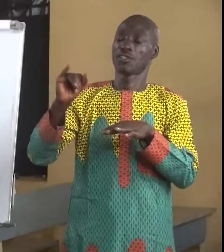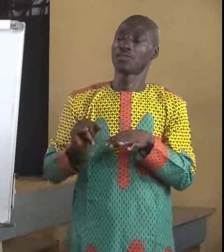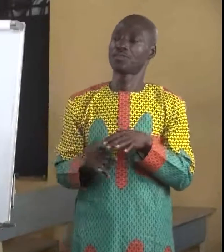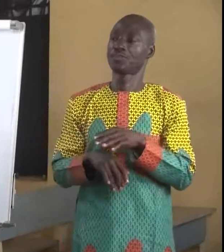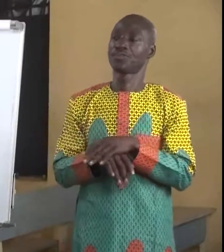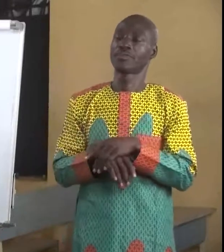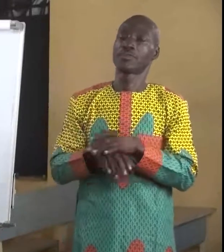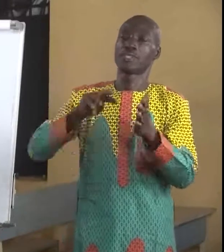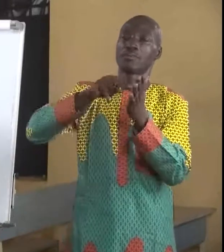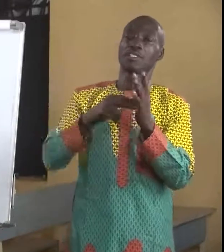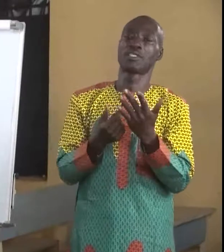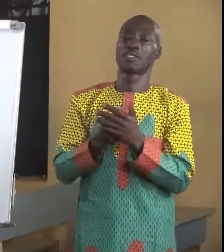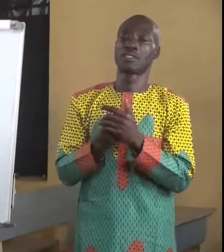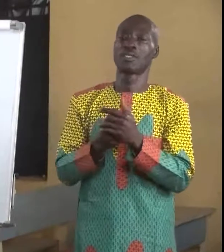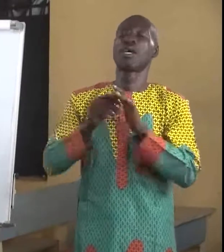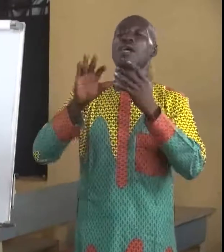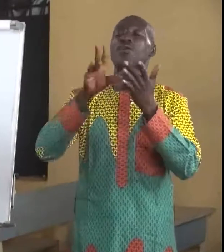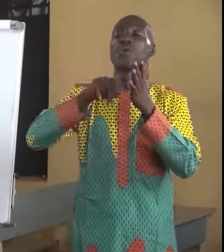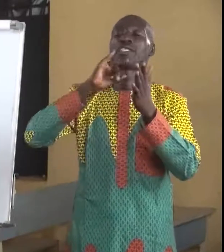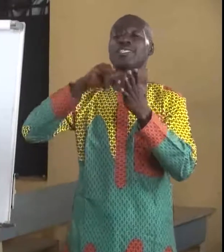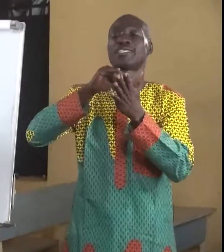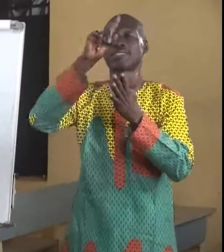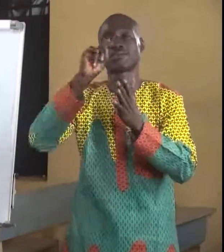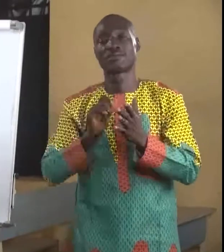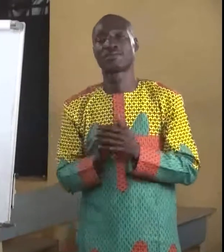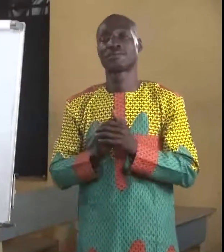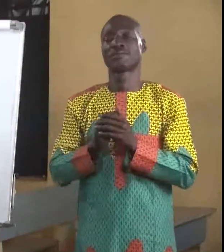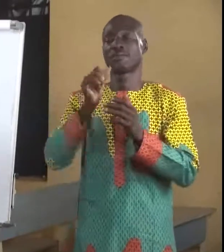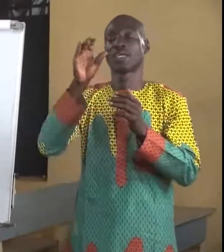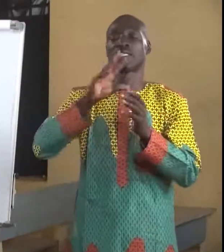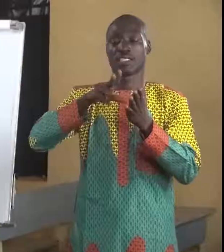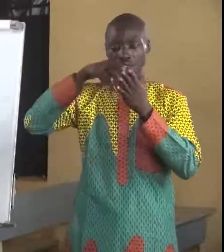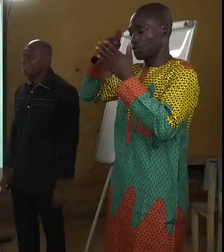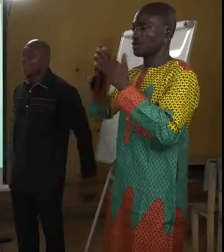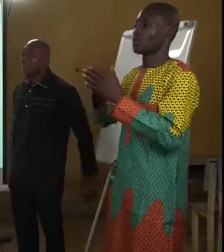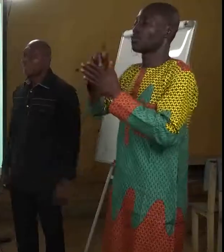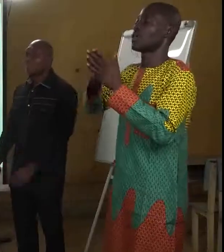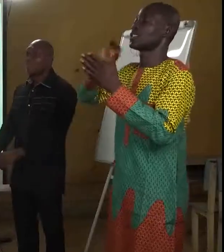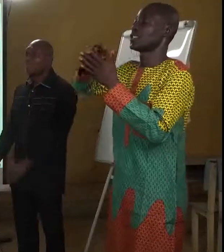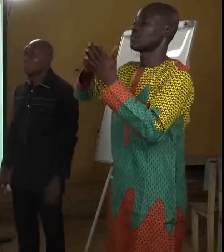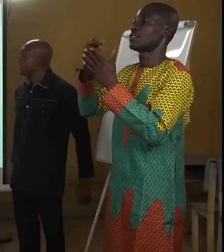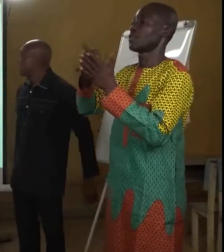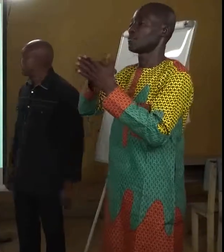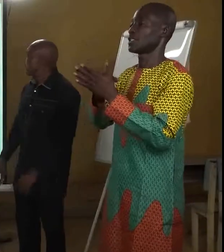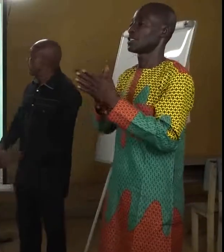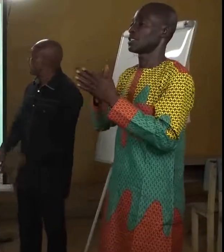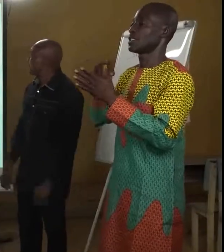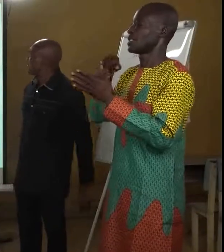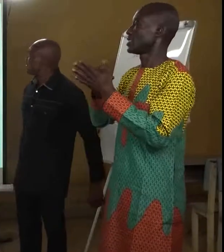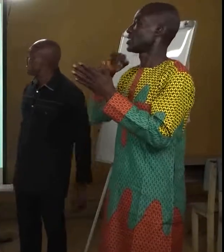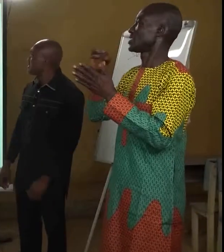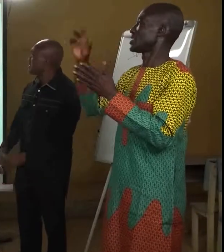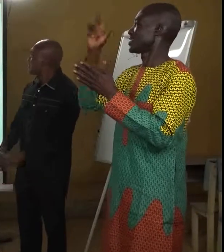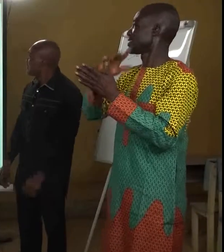Inflation, definition of inflation. How do you define inflation as a student and a normal student? Inflation may be defined as